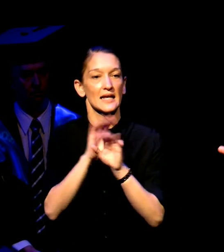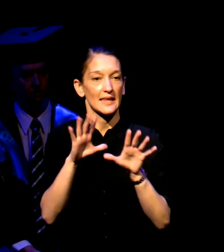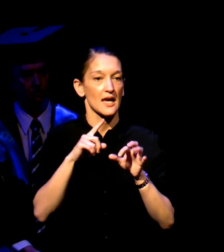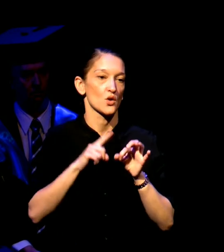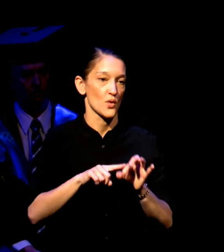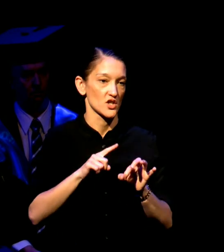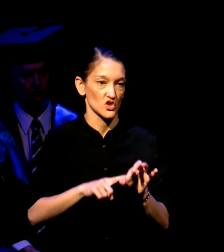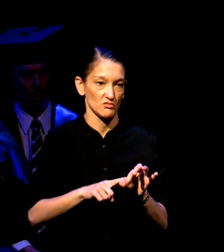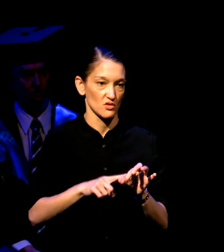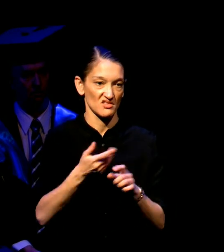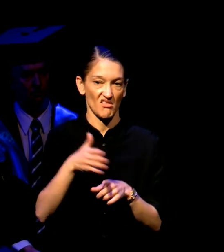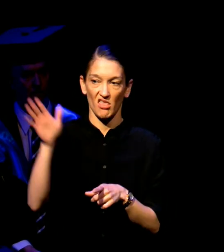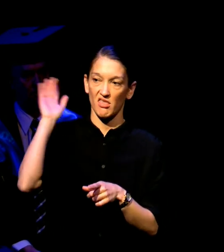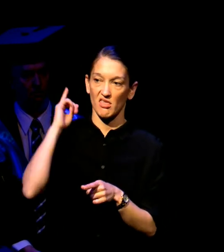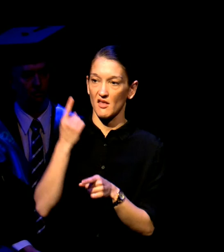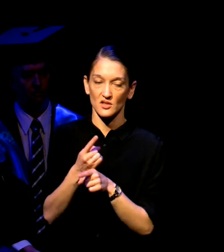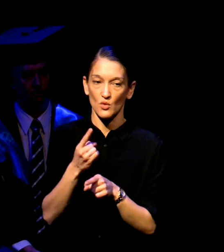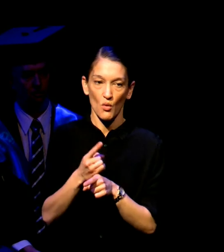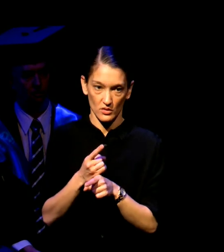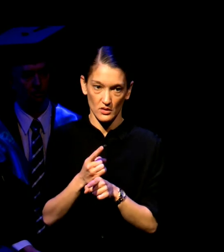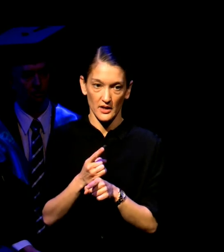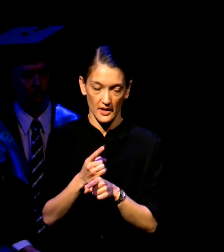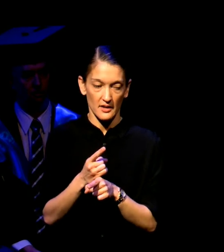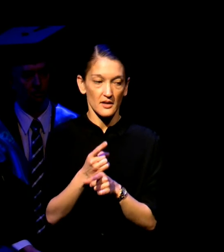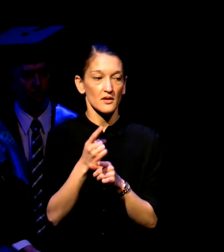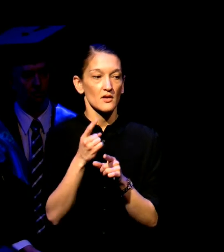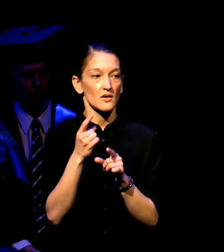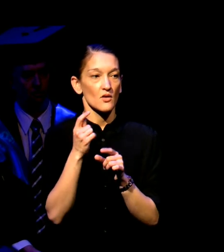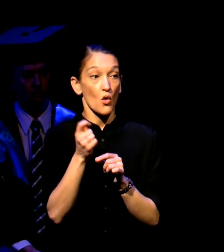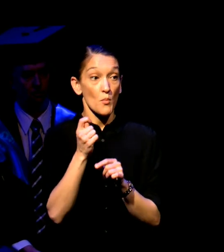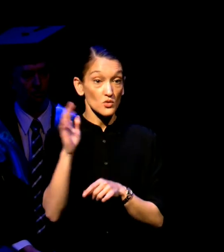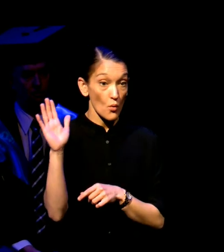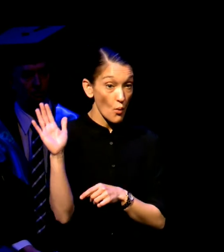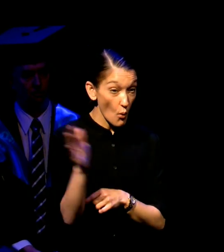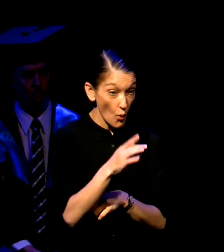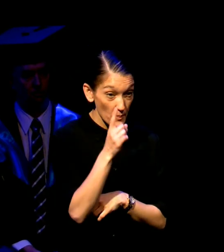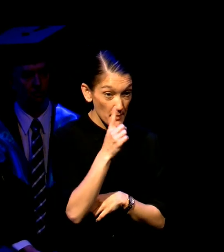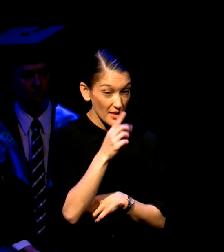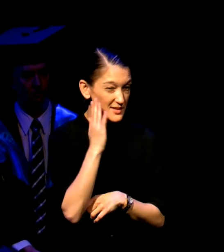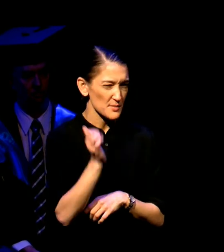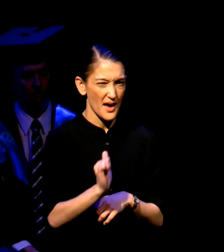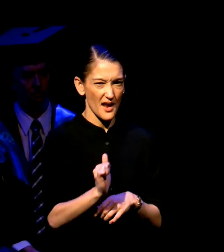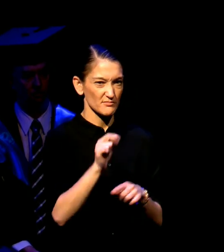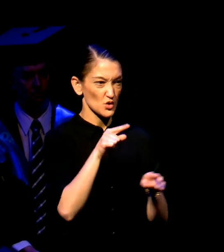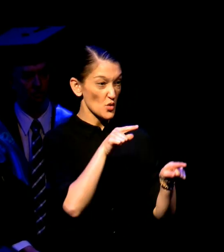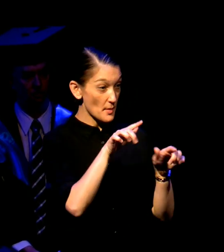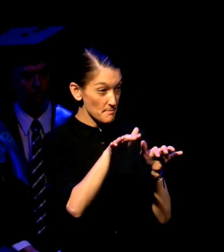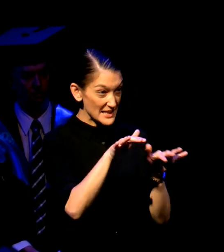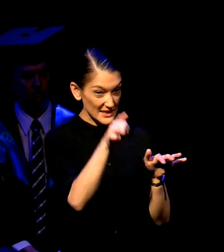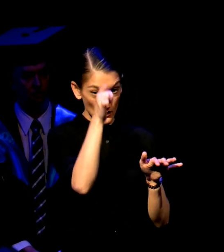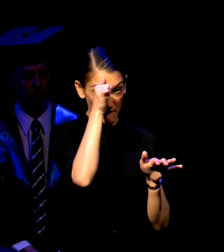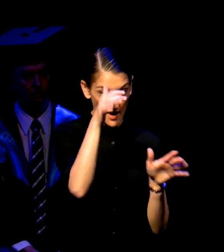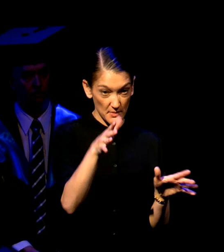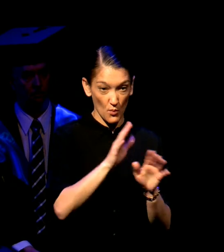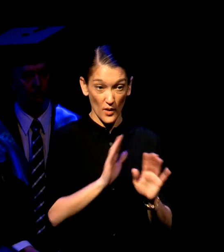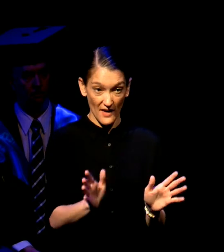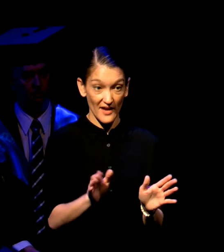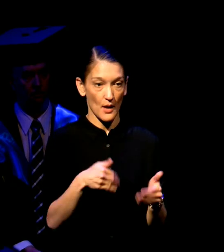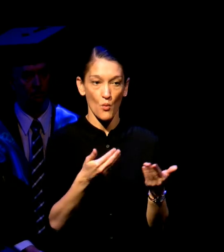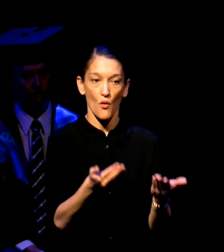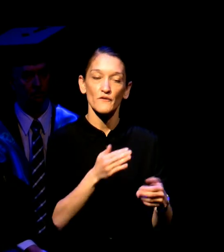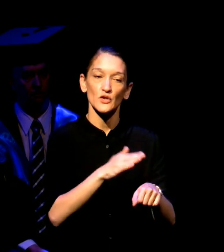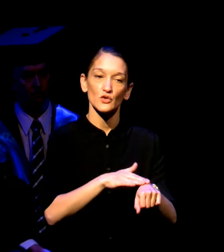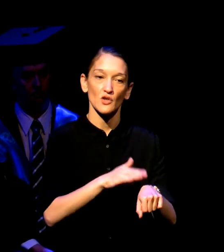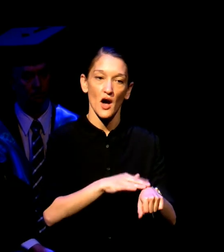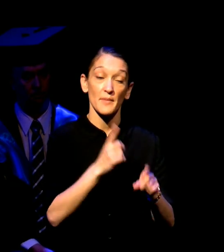them and what they can offer you. Almost everyone, no matter how famous or how busy you perceive them to be, will offer you